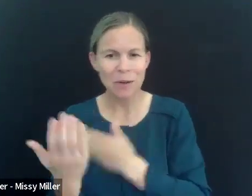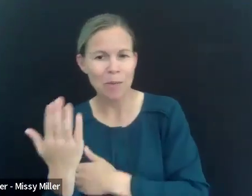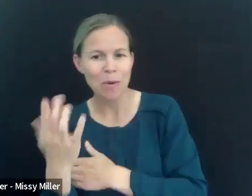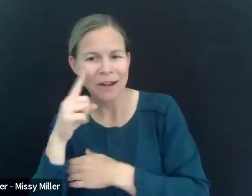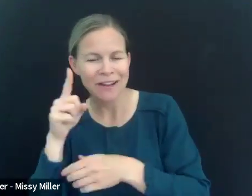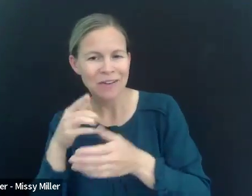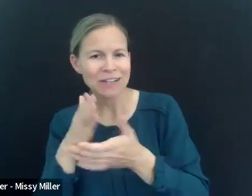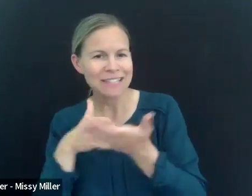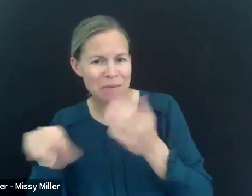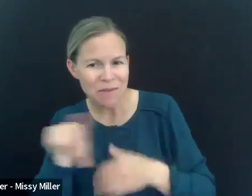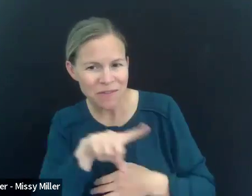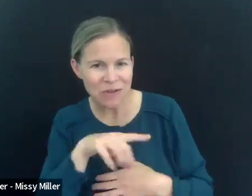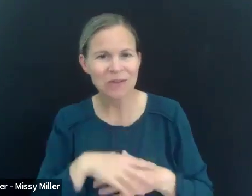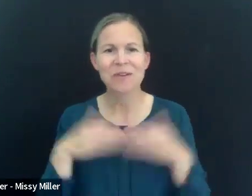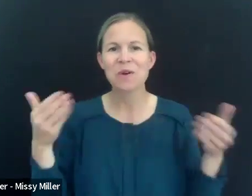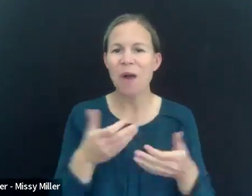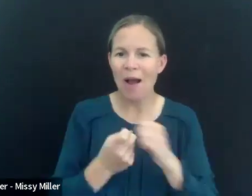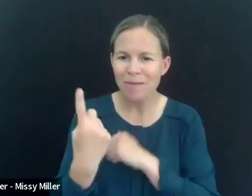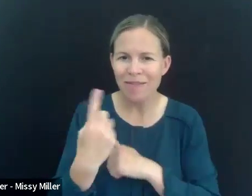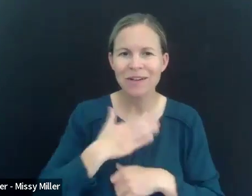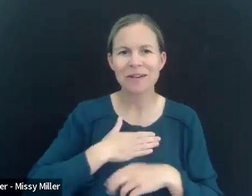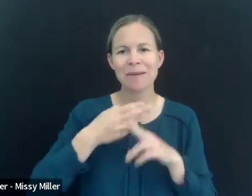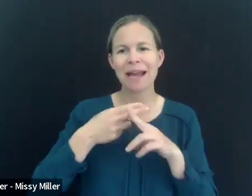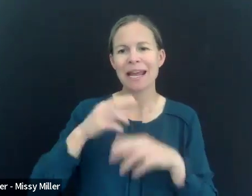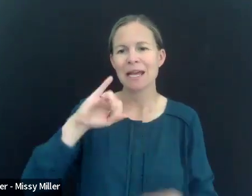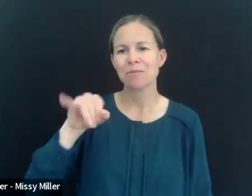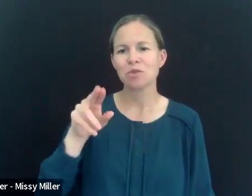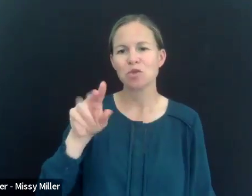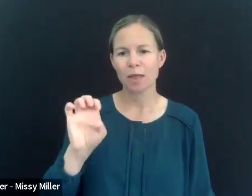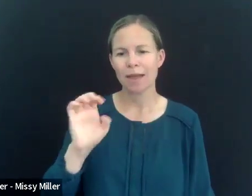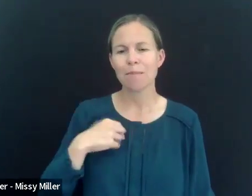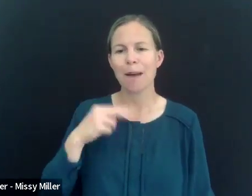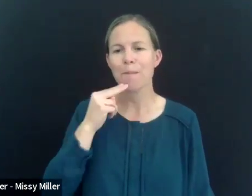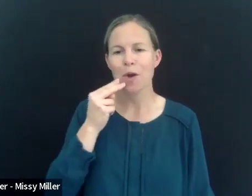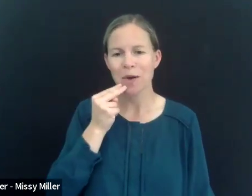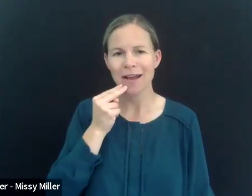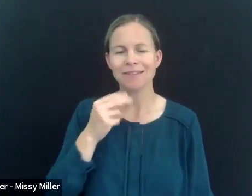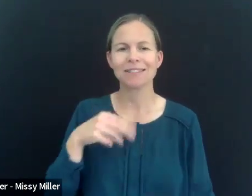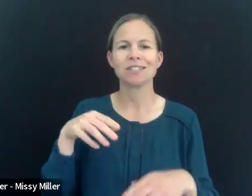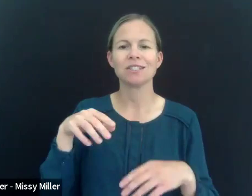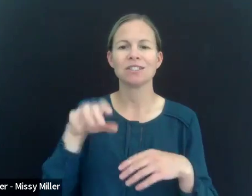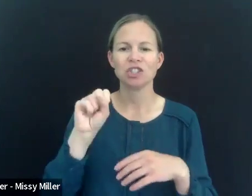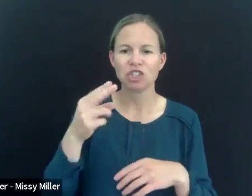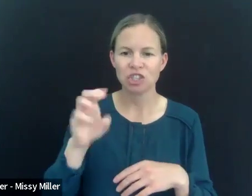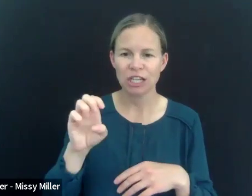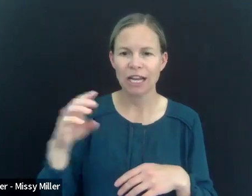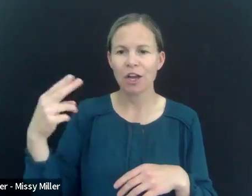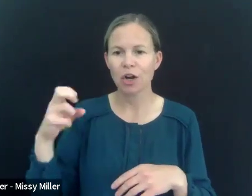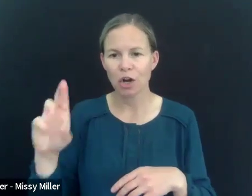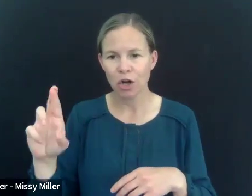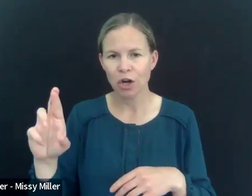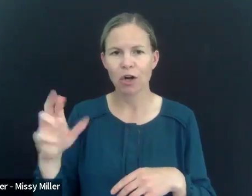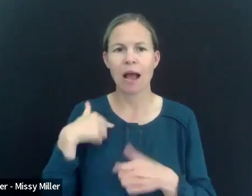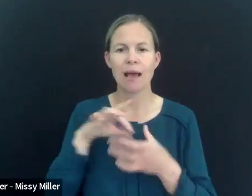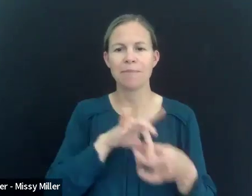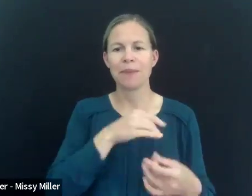Welcome everyone. My name's Julie Quiroz. My pronouns are she and her. I am a member of the Birth